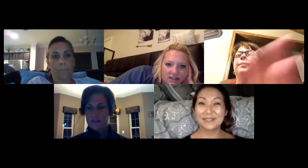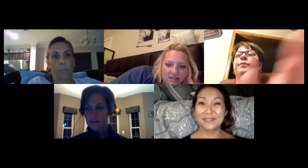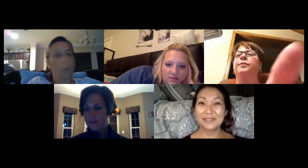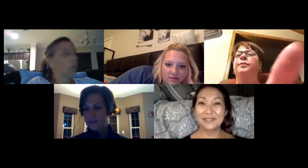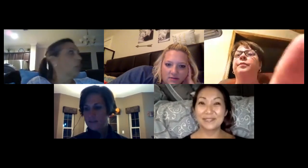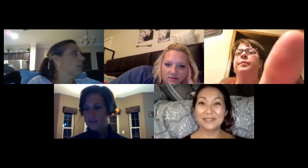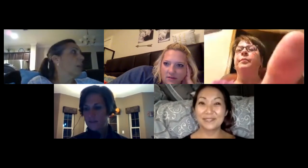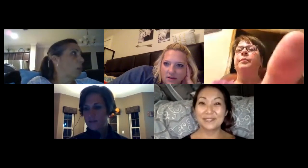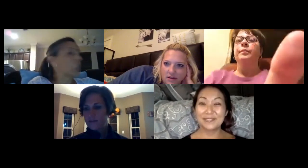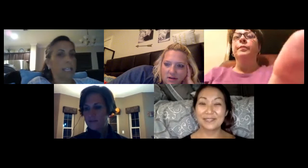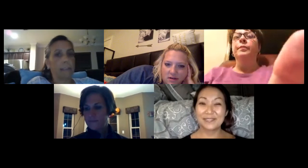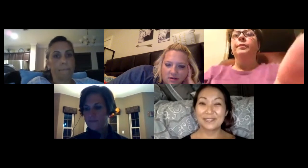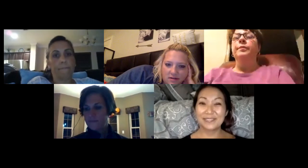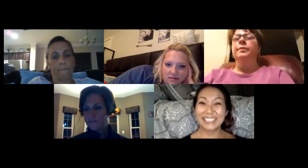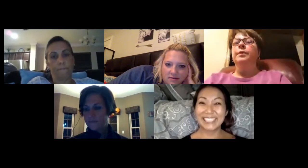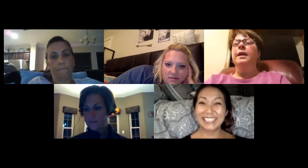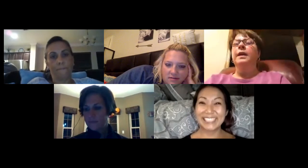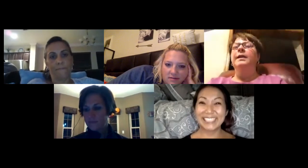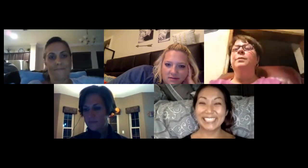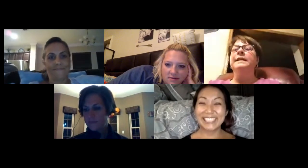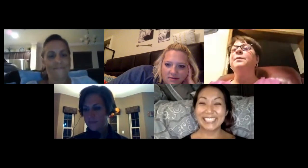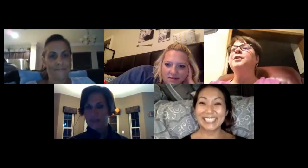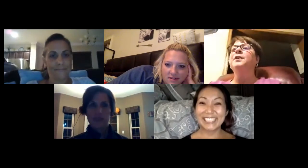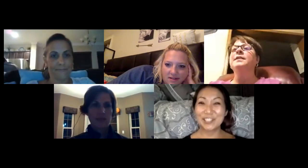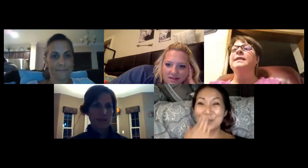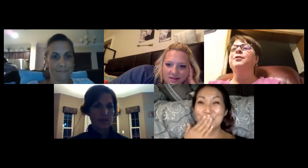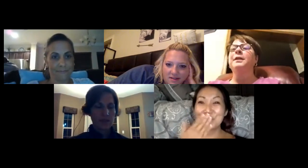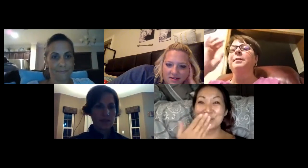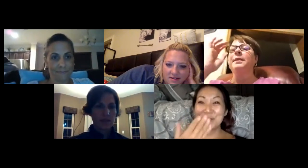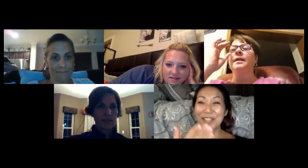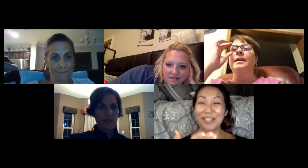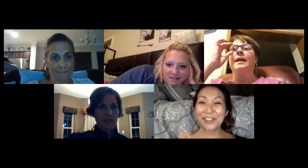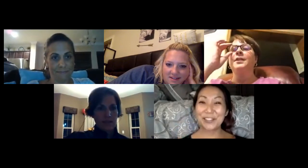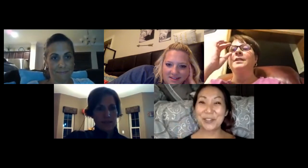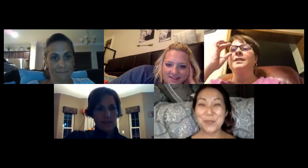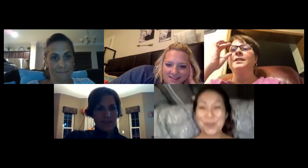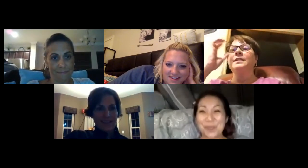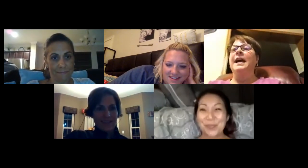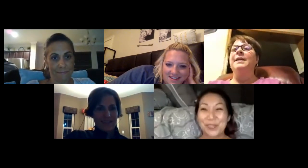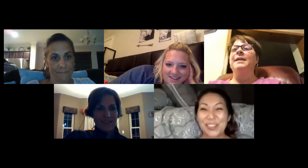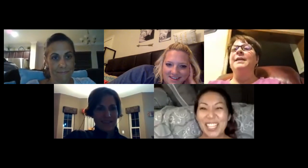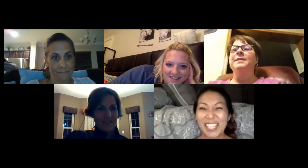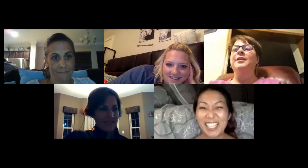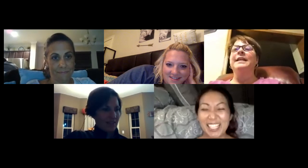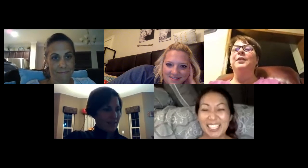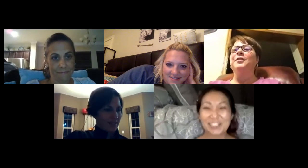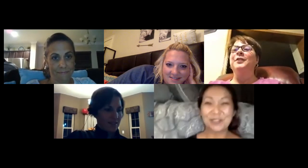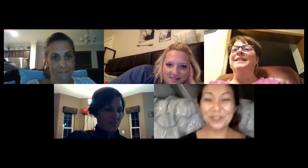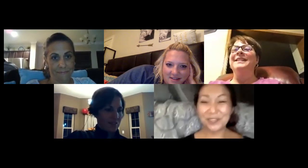too. Okay. Well, ladies, I wish you all a safe trip and have a good time. Great things you're doing. Oh,